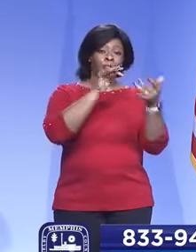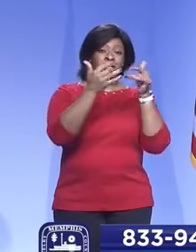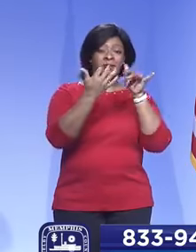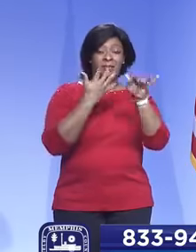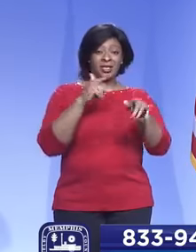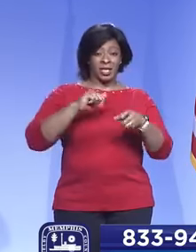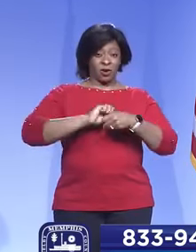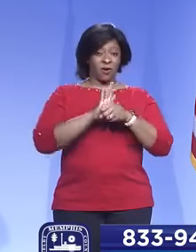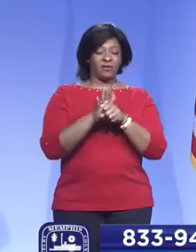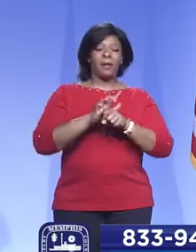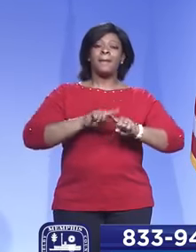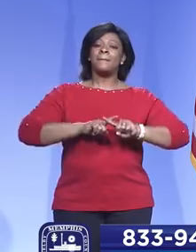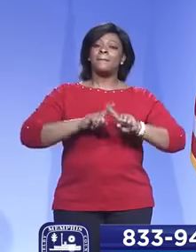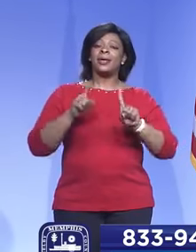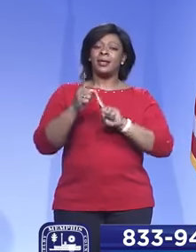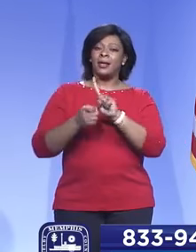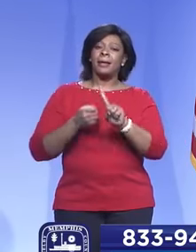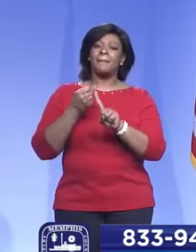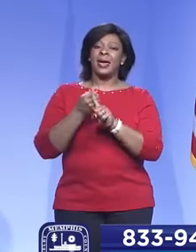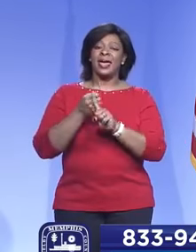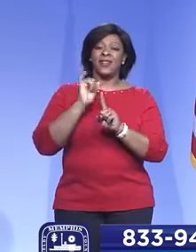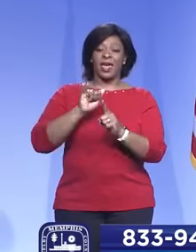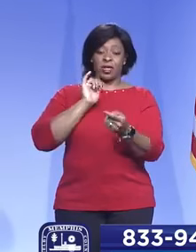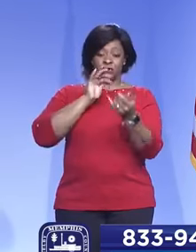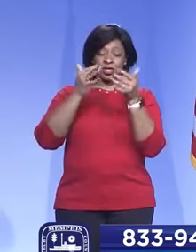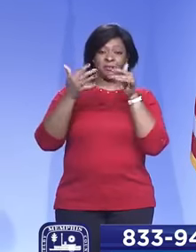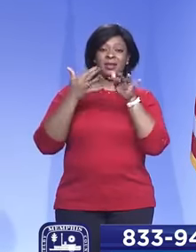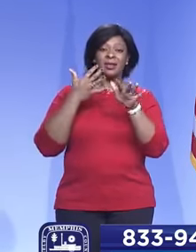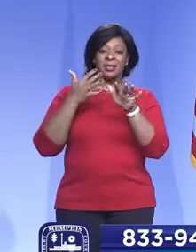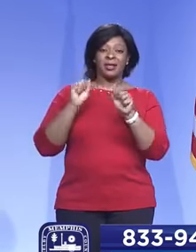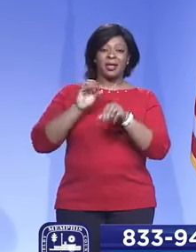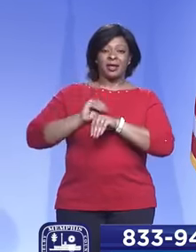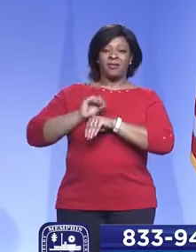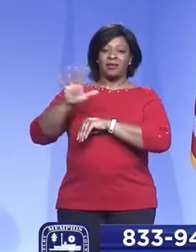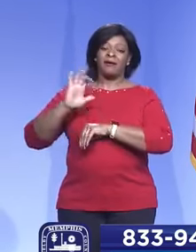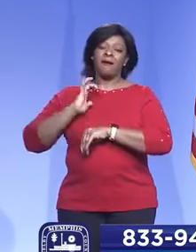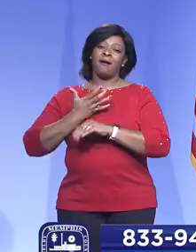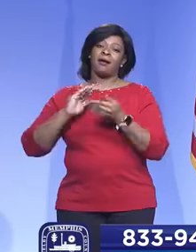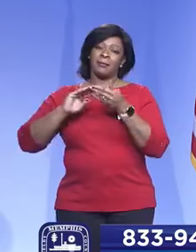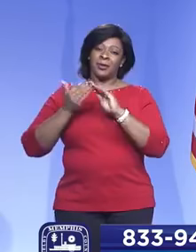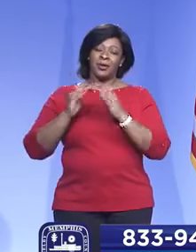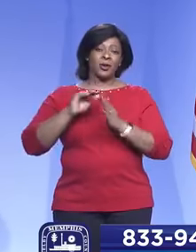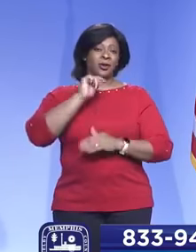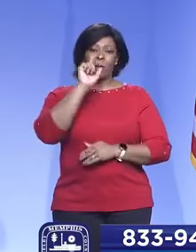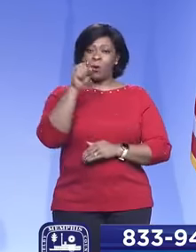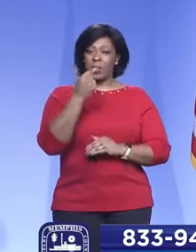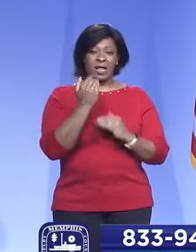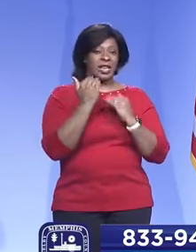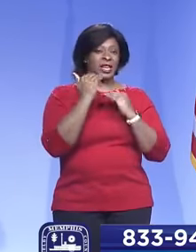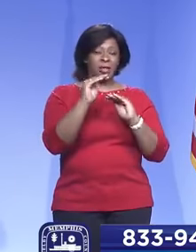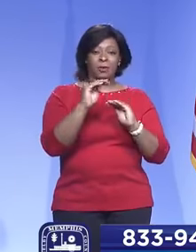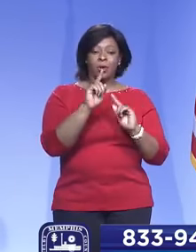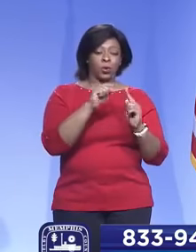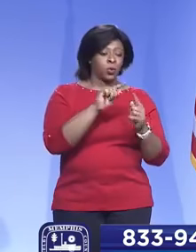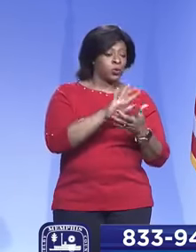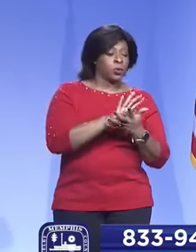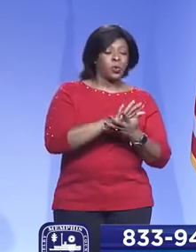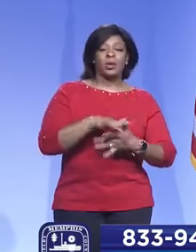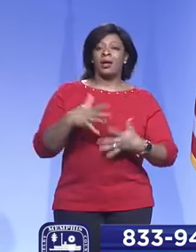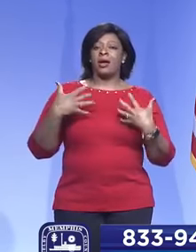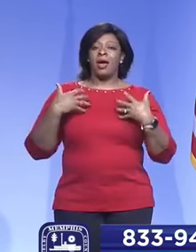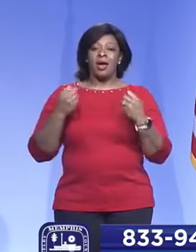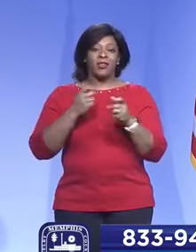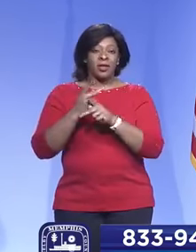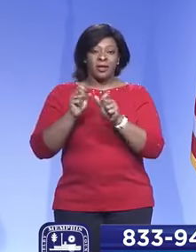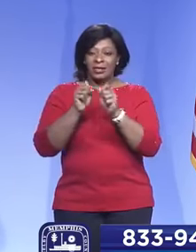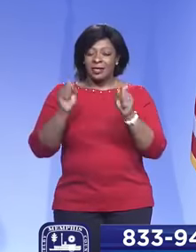of COVID, but the impact of that transmission on our community. Not just limited to schools and healthcare